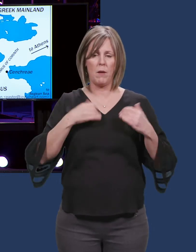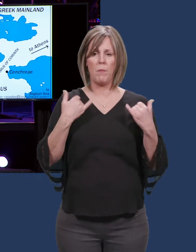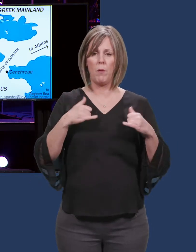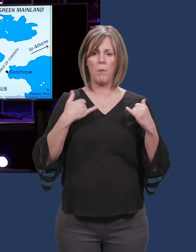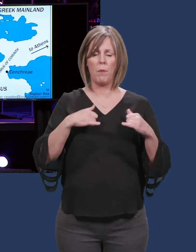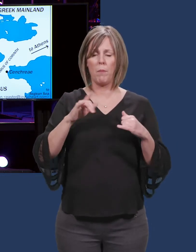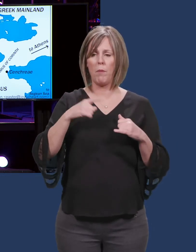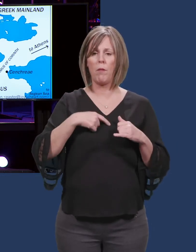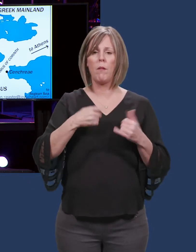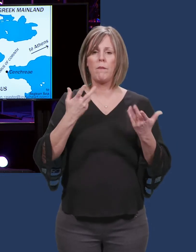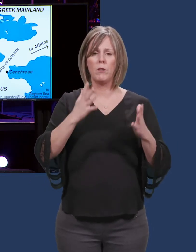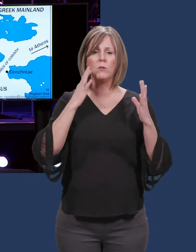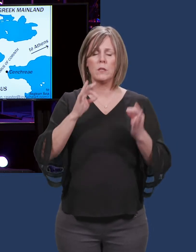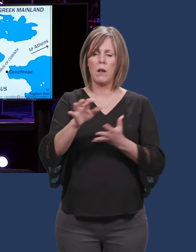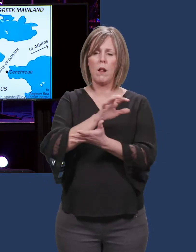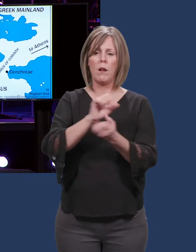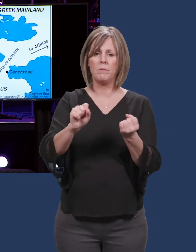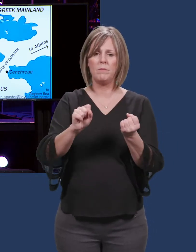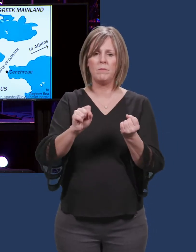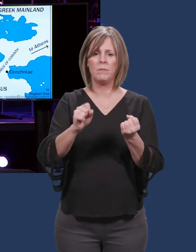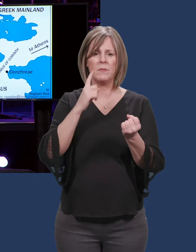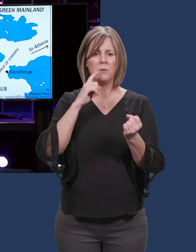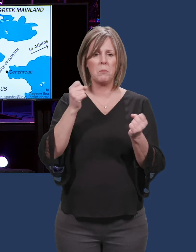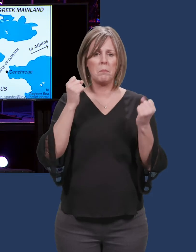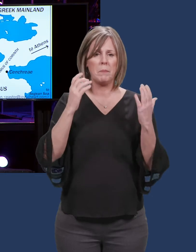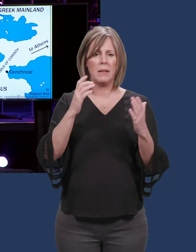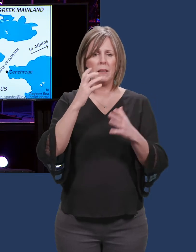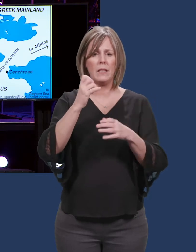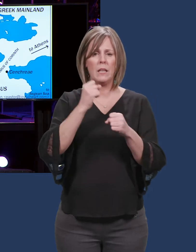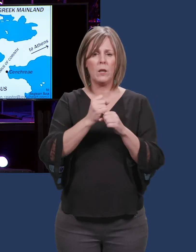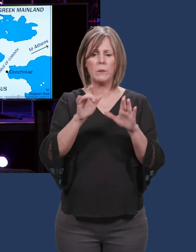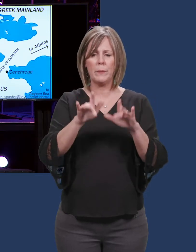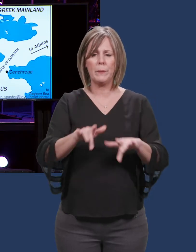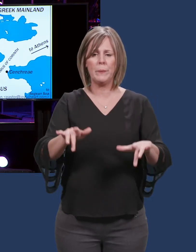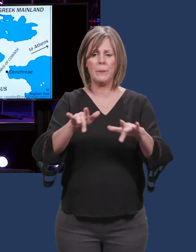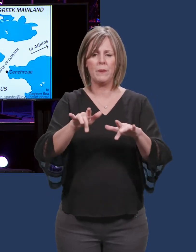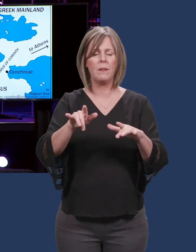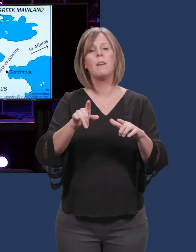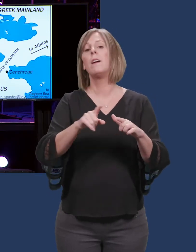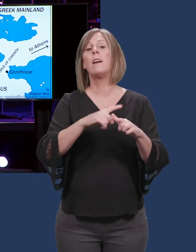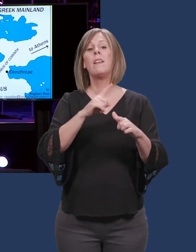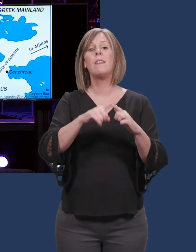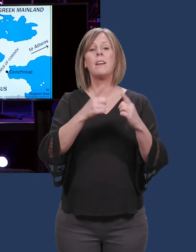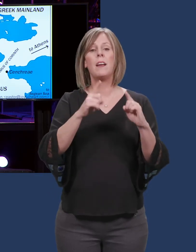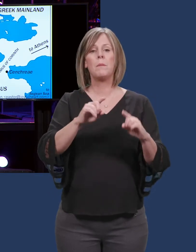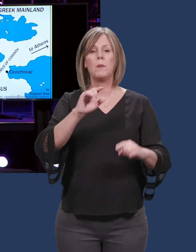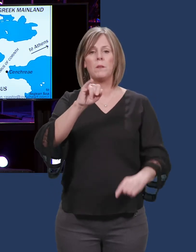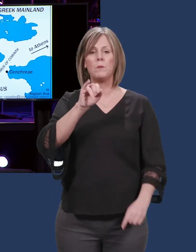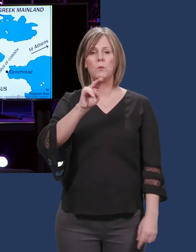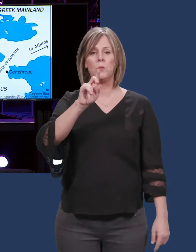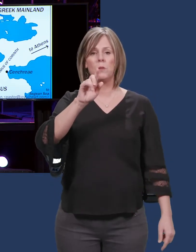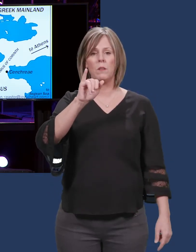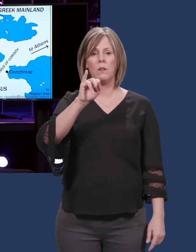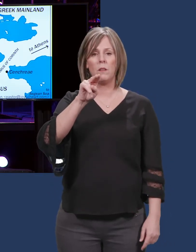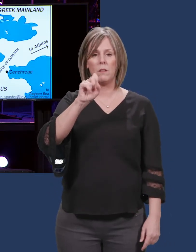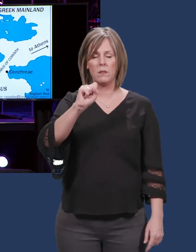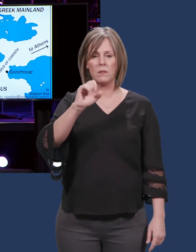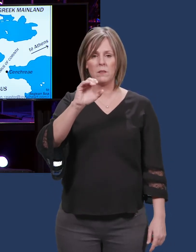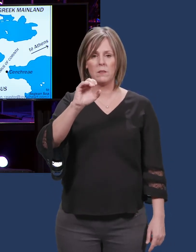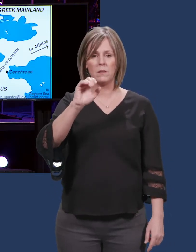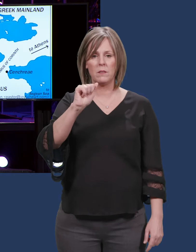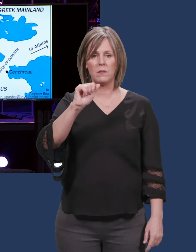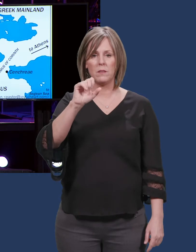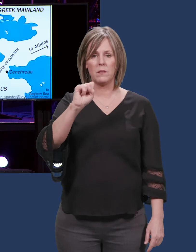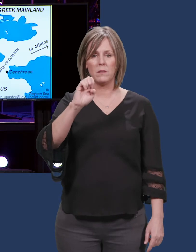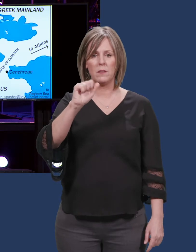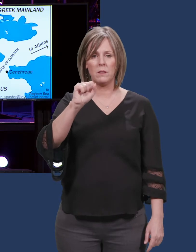way. Nobody lived there. And then Julius Caesar put an army garrison in Corinth because he wanted to develop a city there.